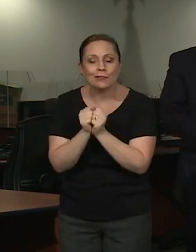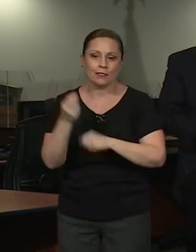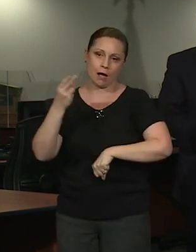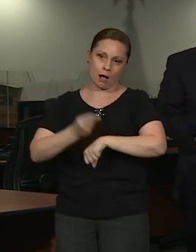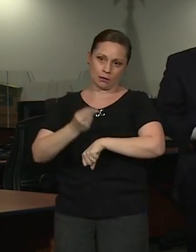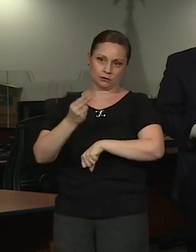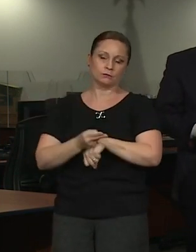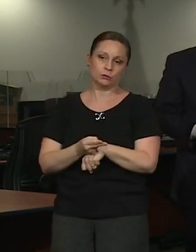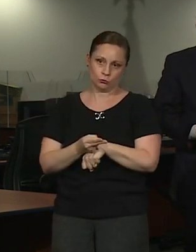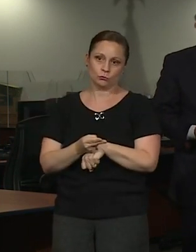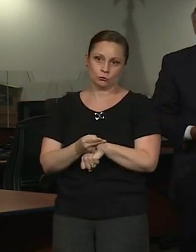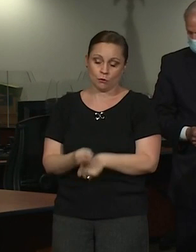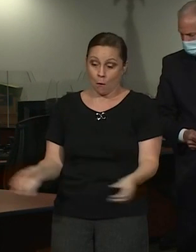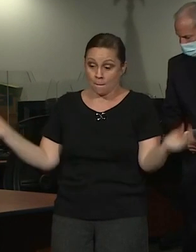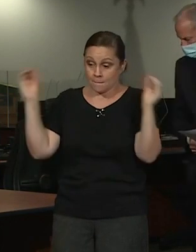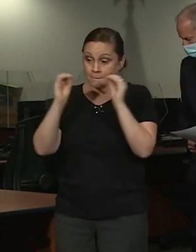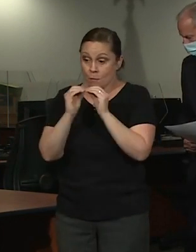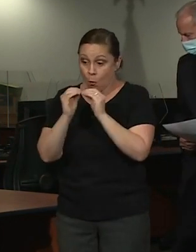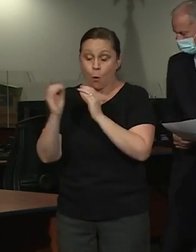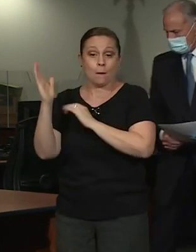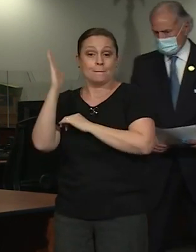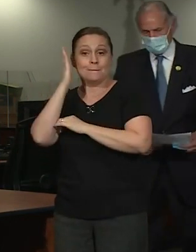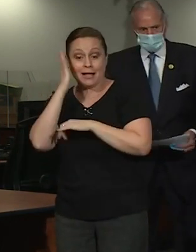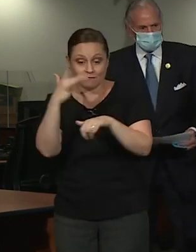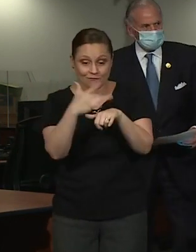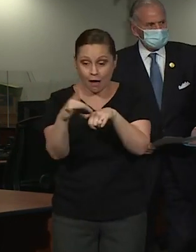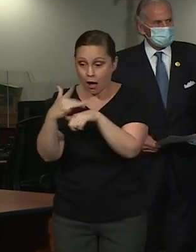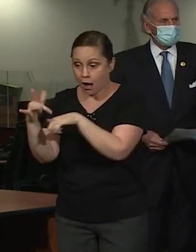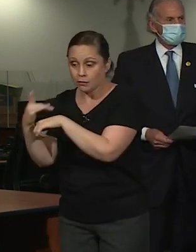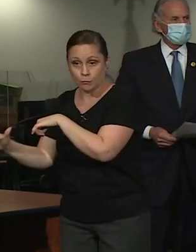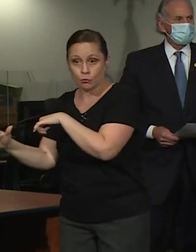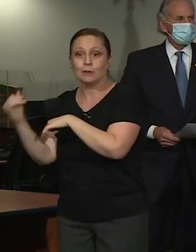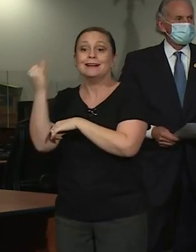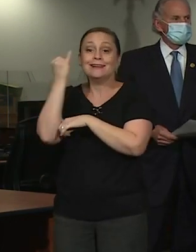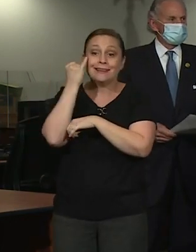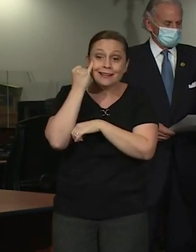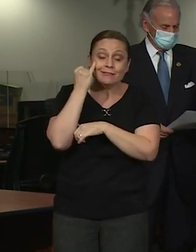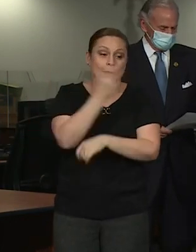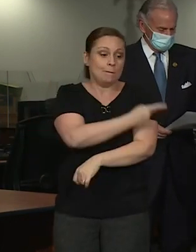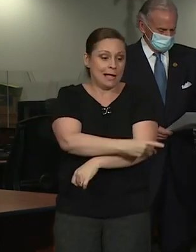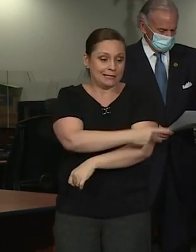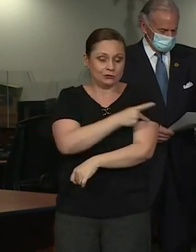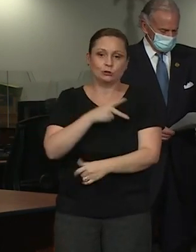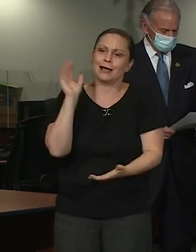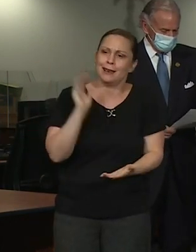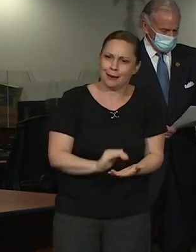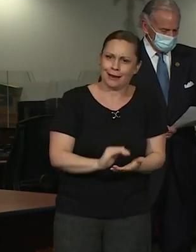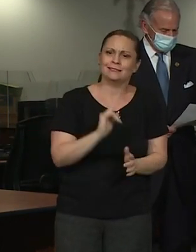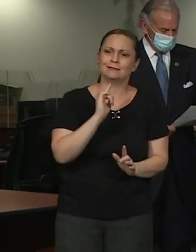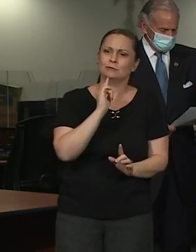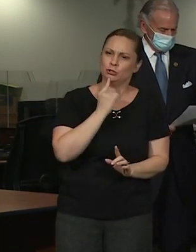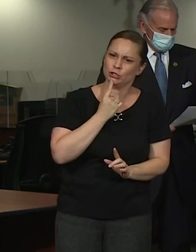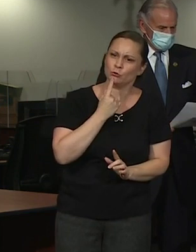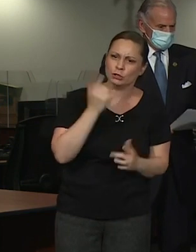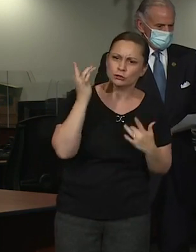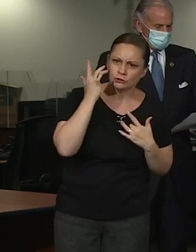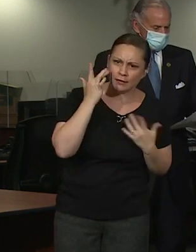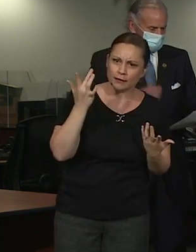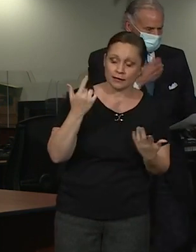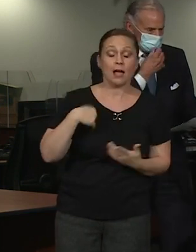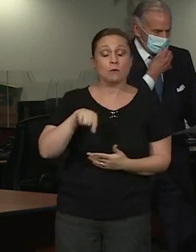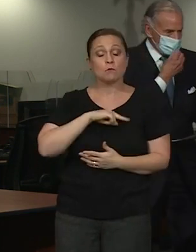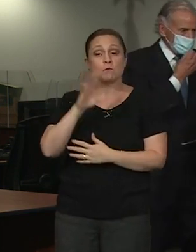moving out those less serious patients as necessary, and that's what we're still prepared and ready to do if needed. Thank